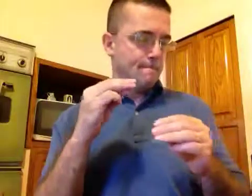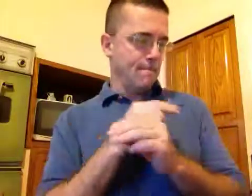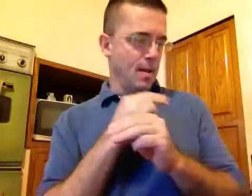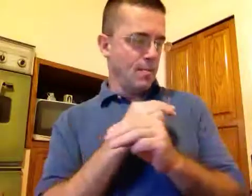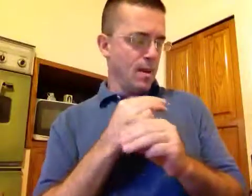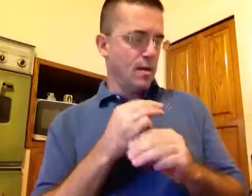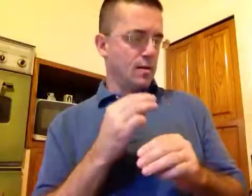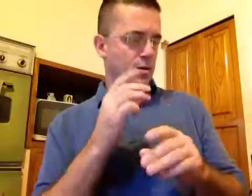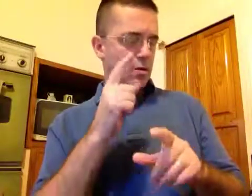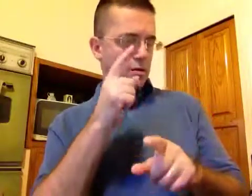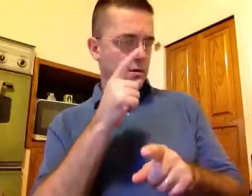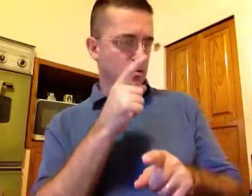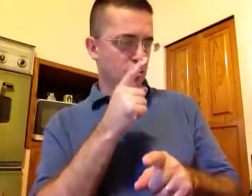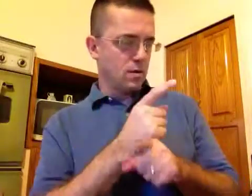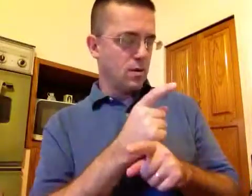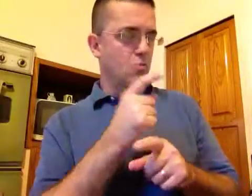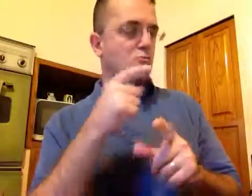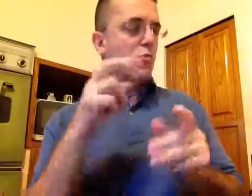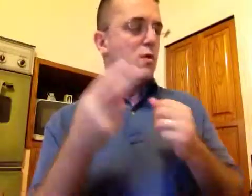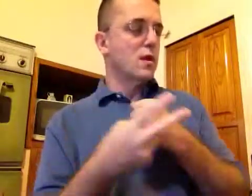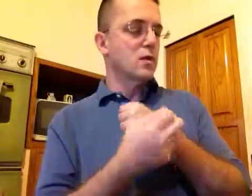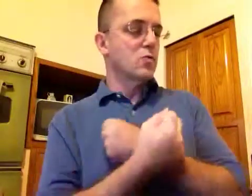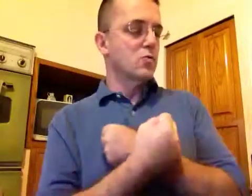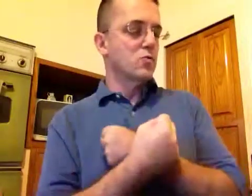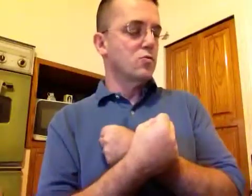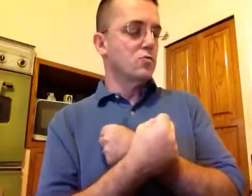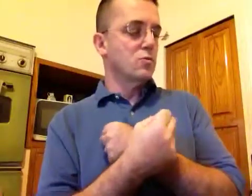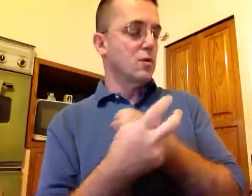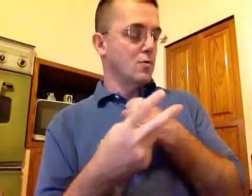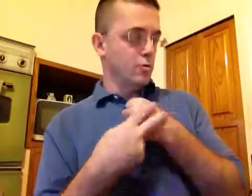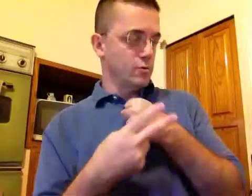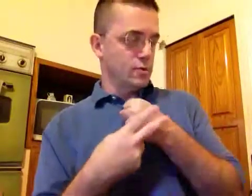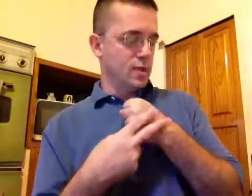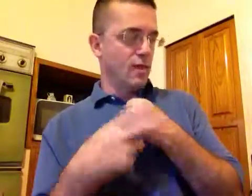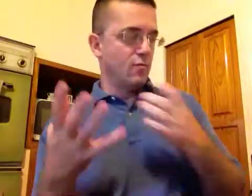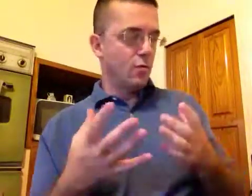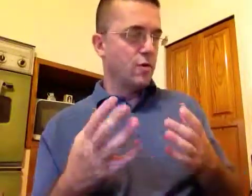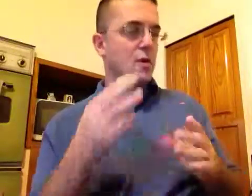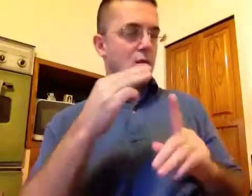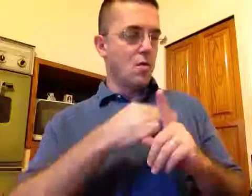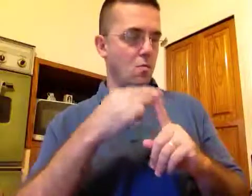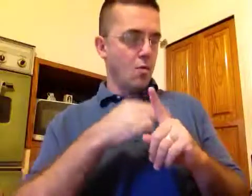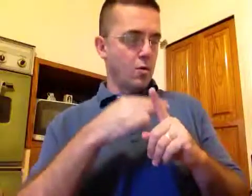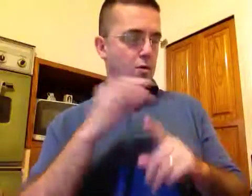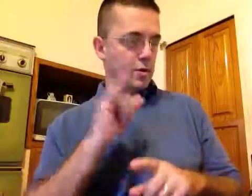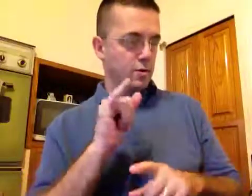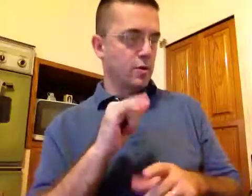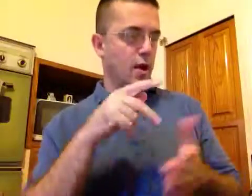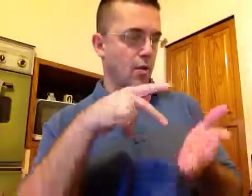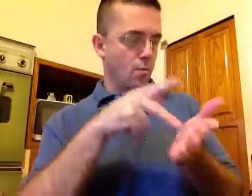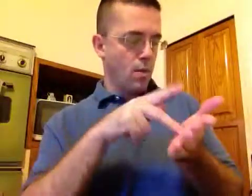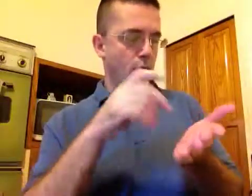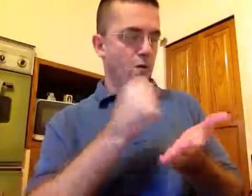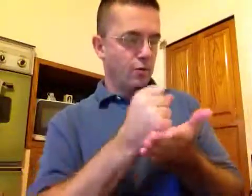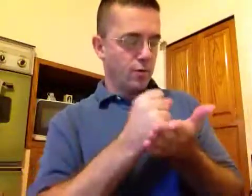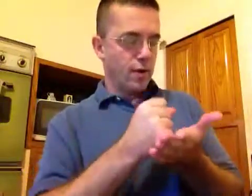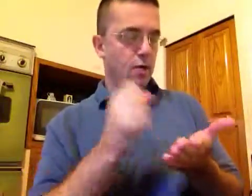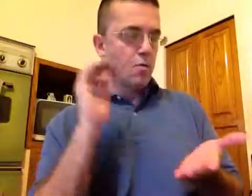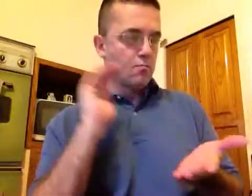you saved was the mortgage interest, and so and you paid the credit cards off within a couple of years. So you would have paid your